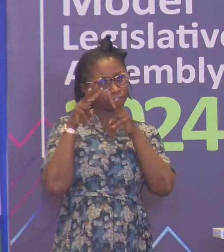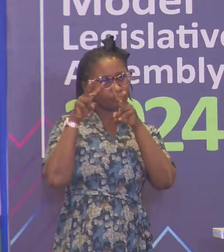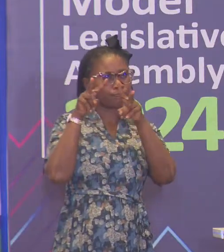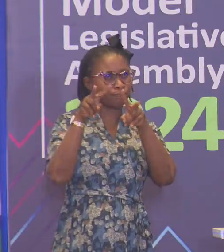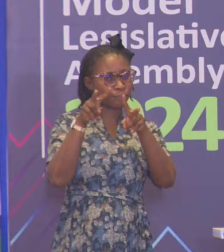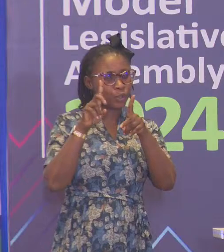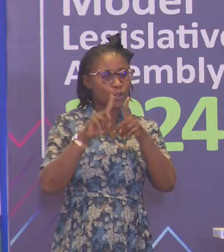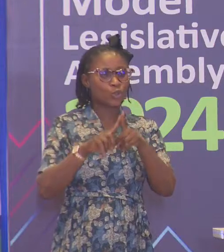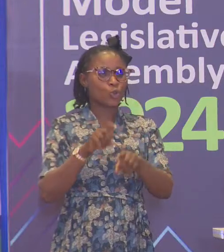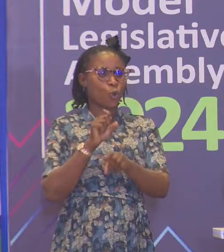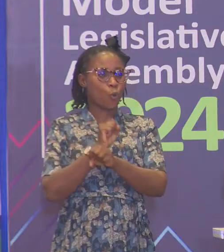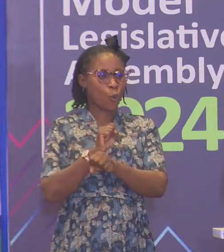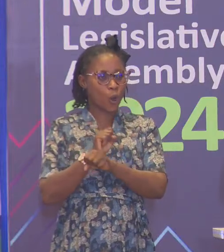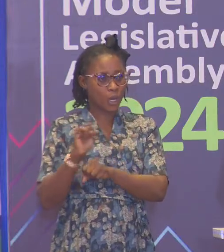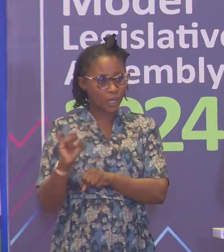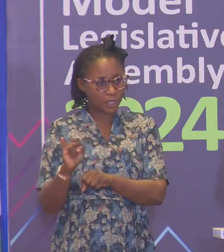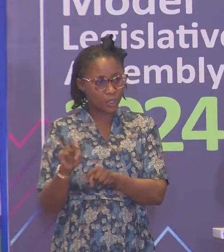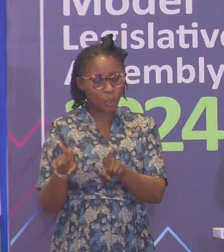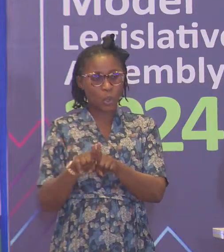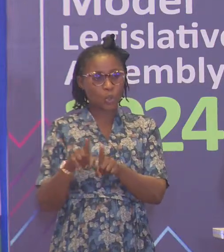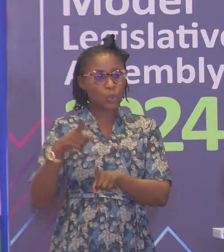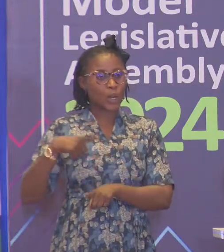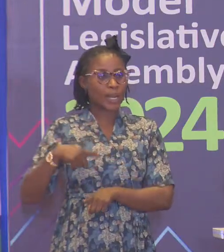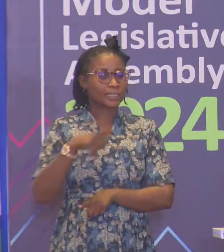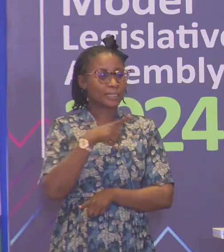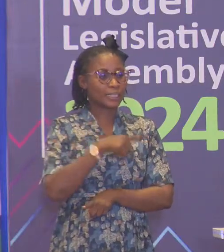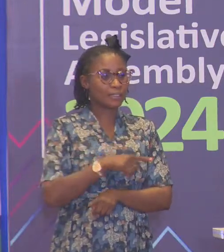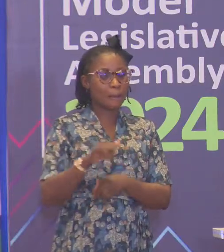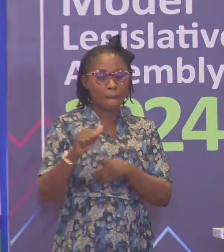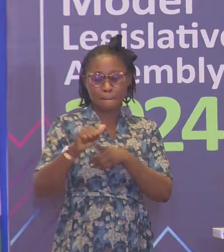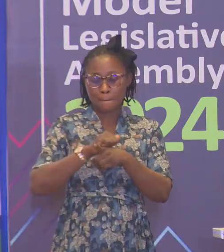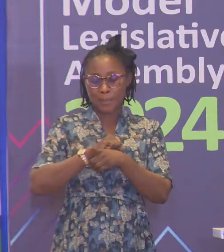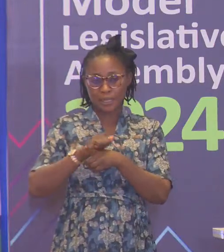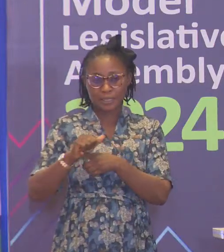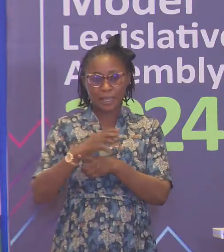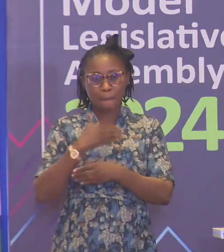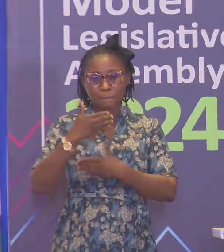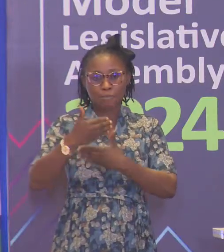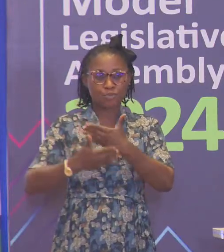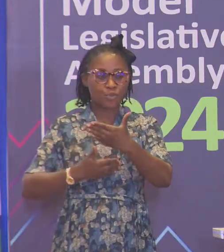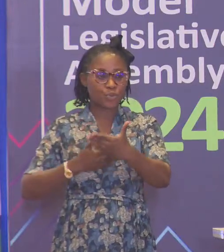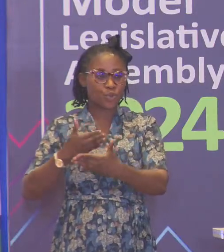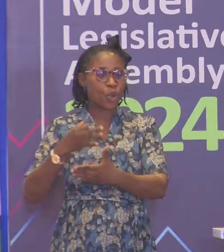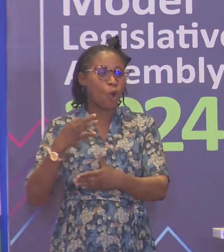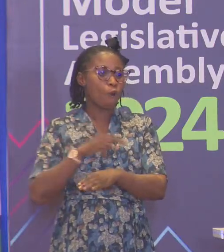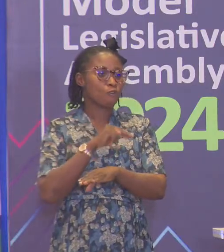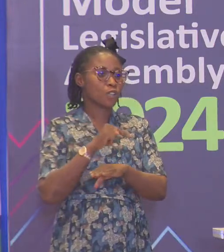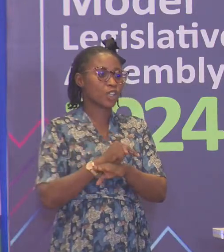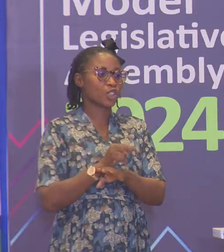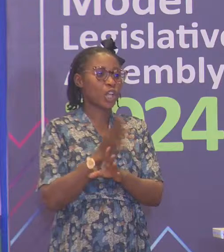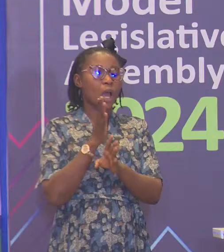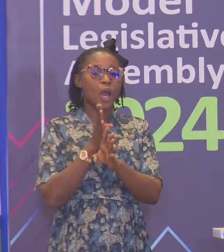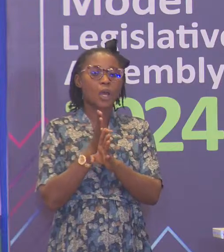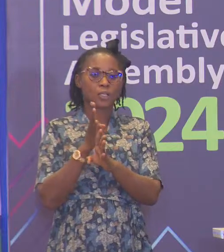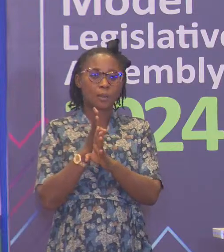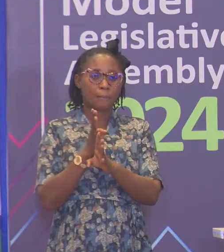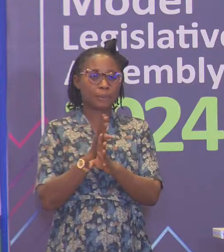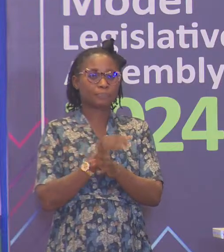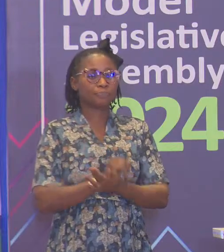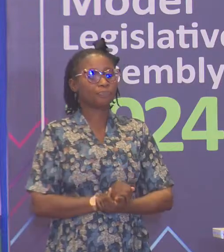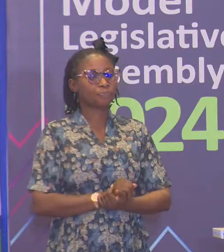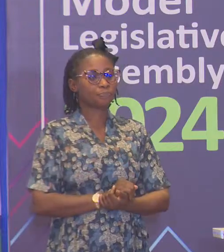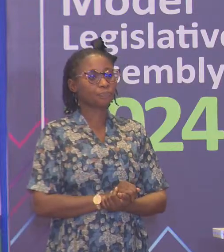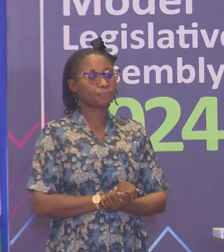workings as well as legislative practice and procedures of the National Assembly. As